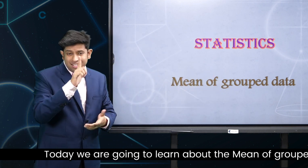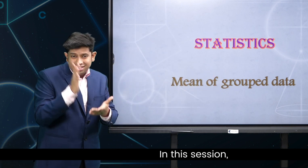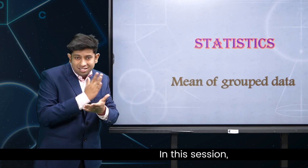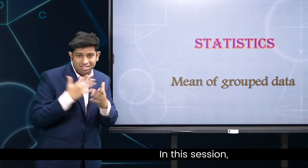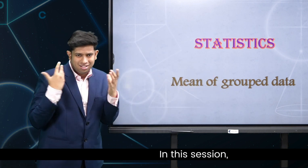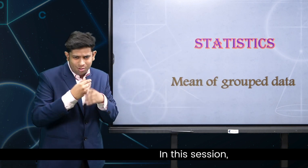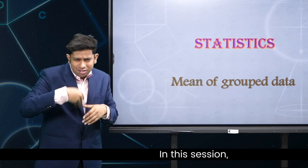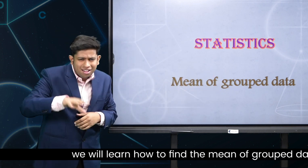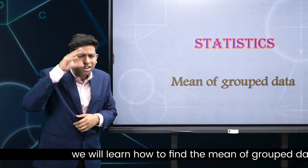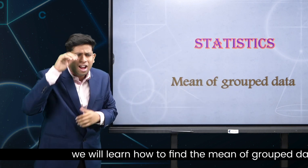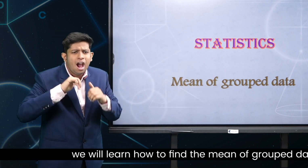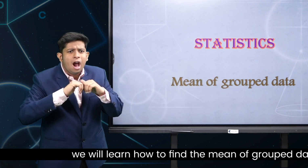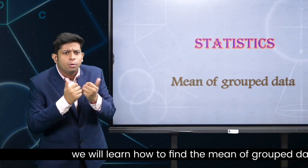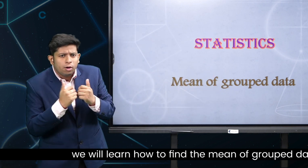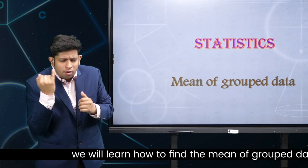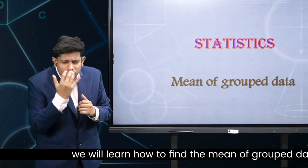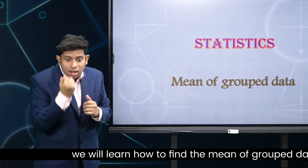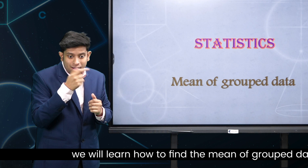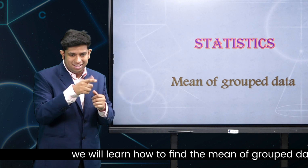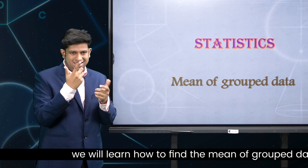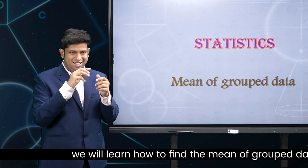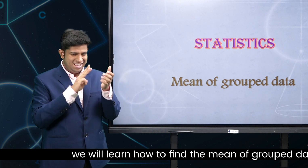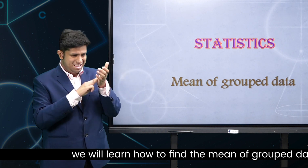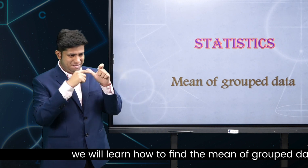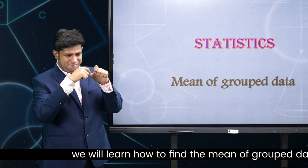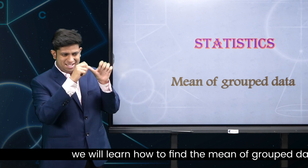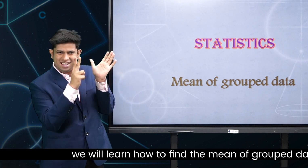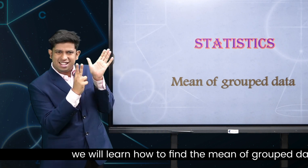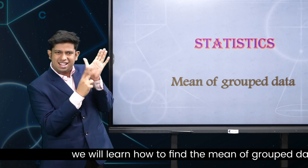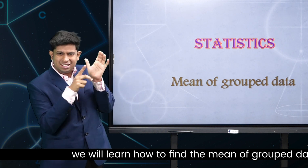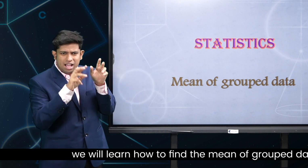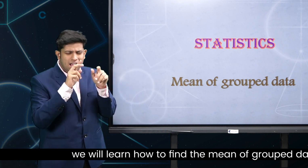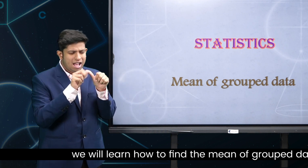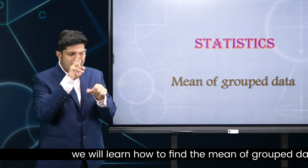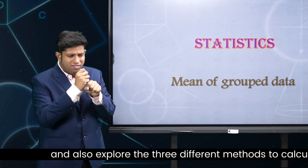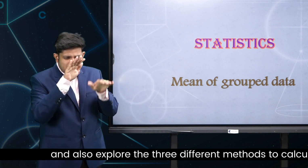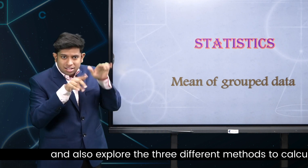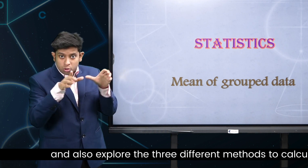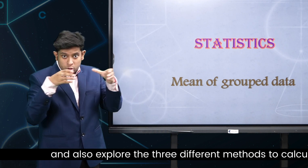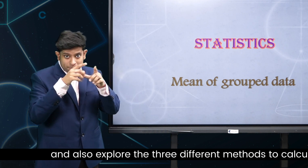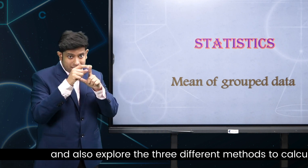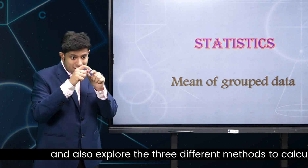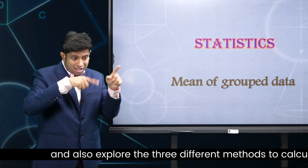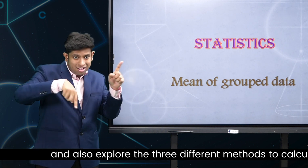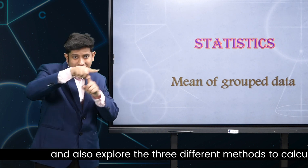In this session, we will learn how to find the mean of grouped data and also explore the three different methods to calculate